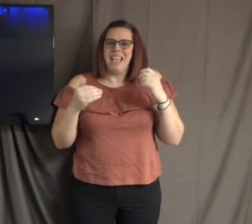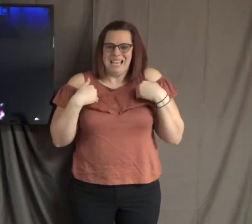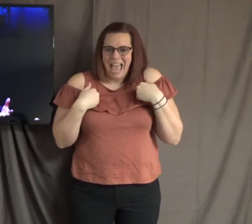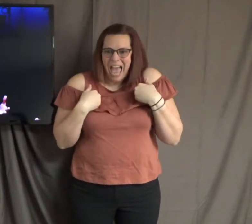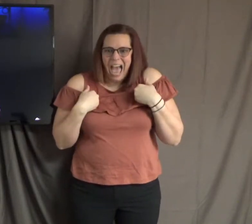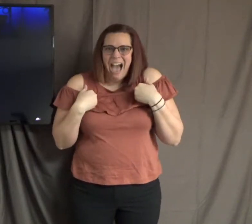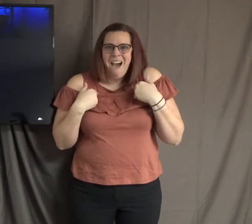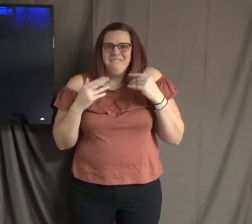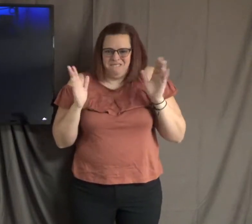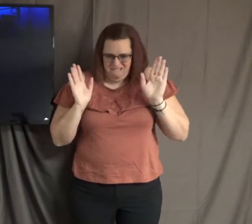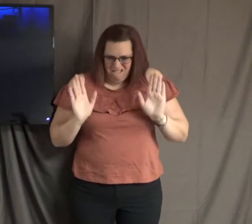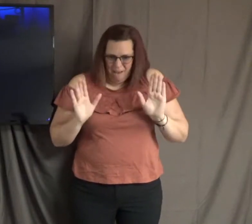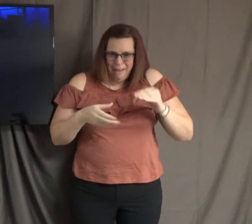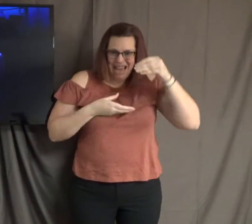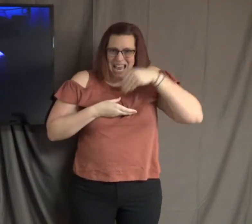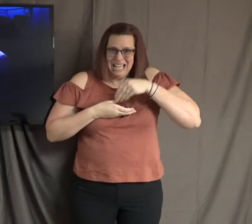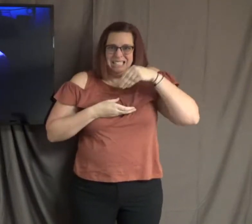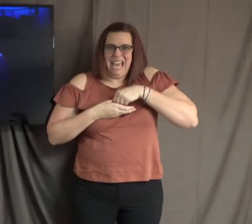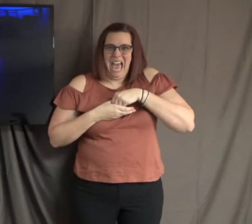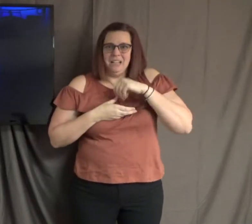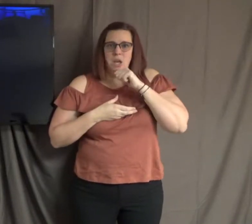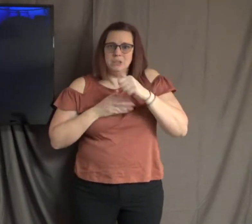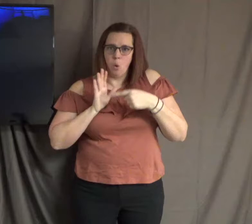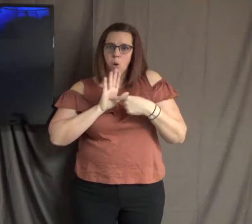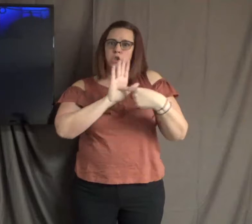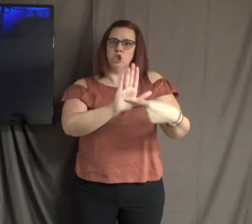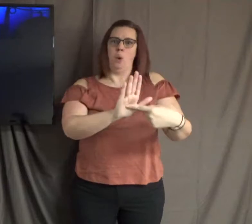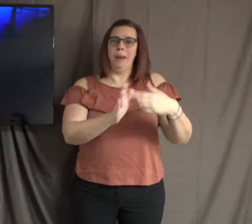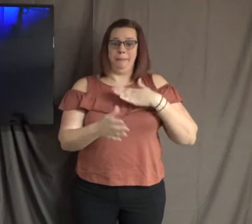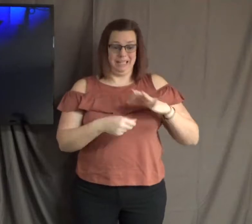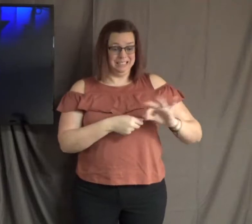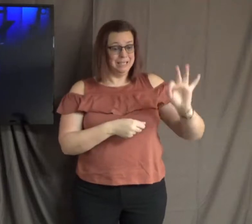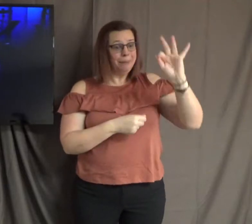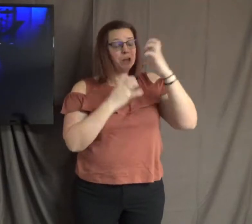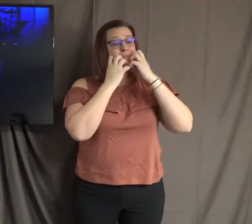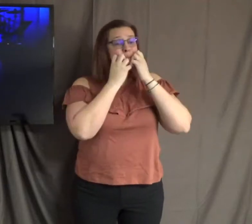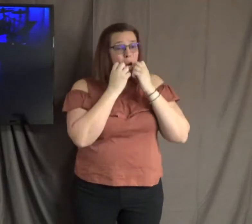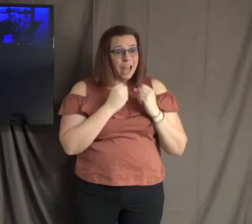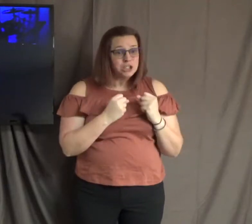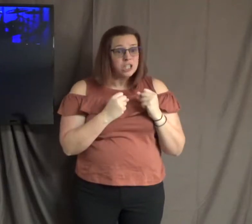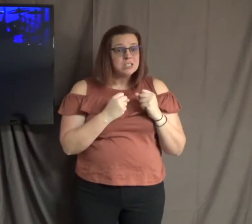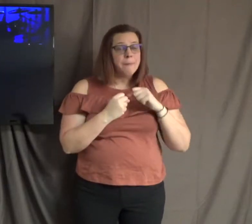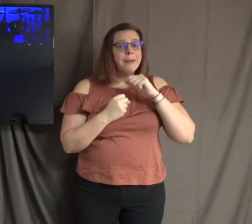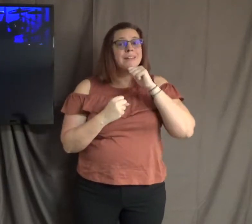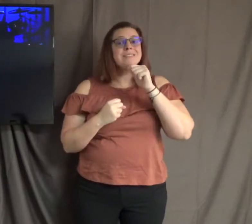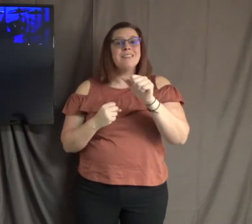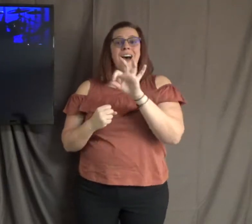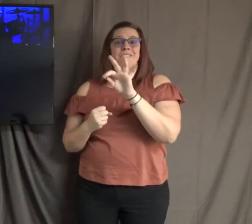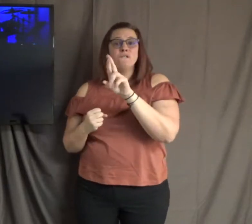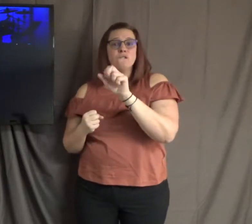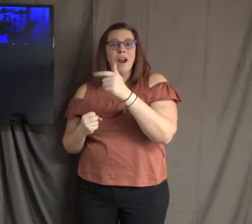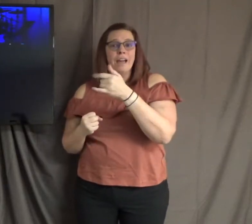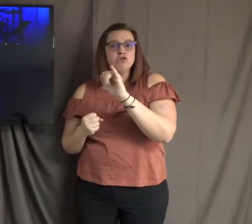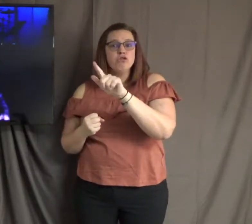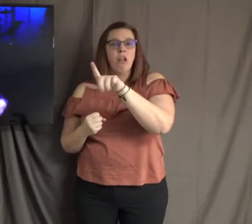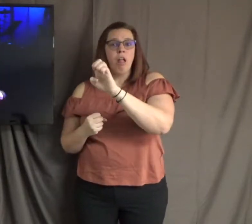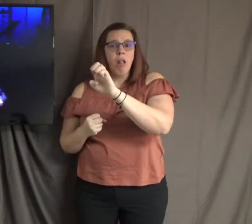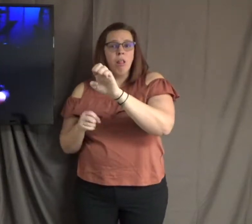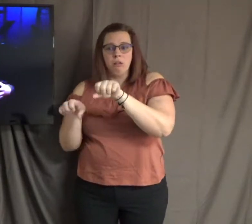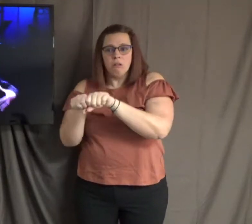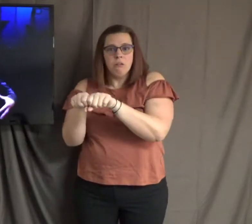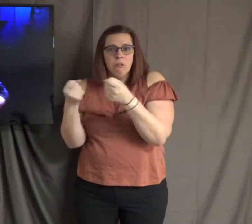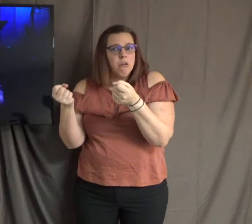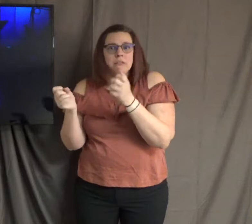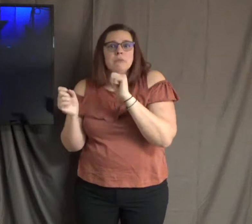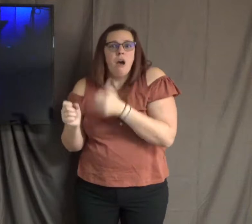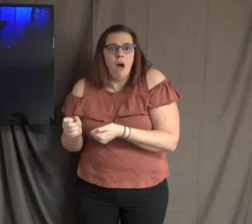See, our spirits are precious, no doubt about it, but they're not fragile. Your spirit is not so fragile that you have to